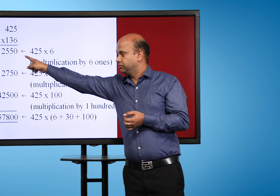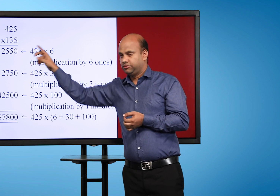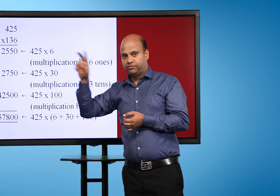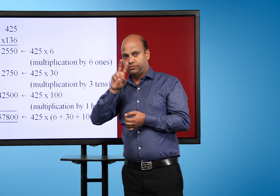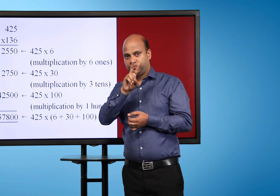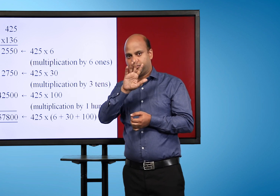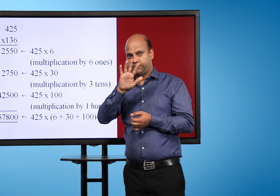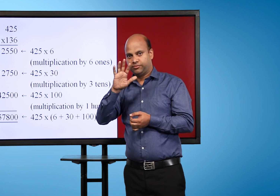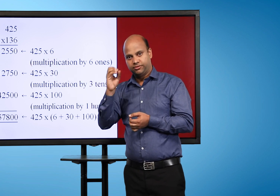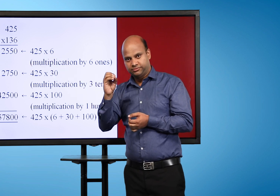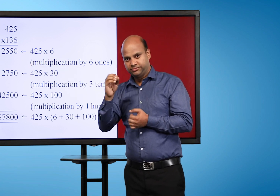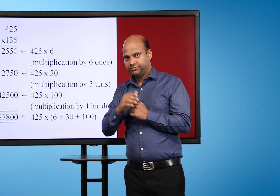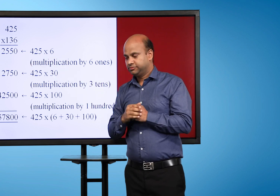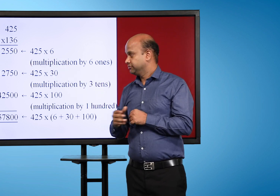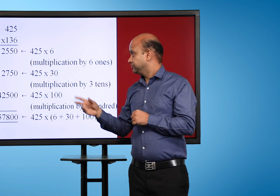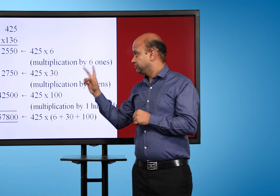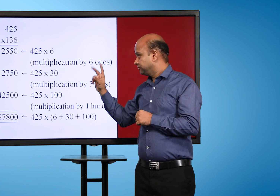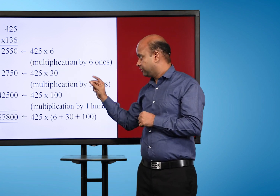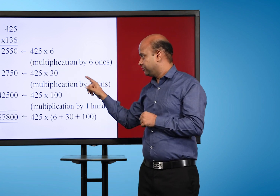this is multiplication by 6 ones.